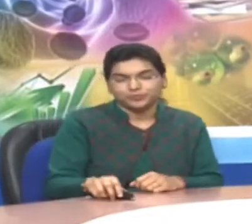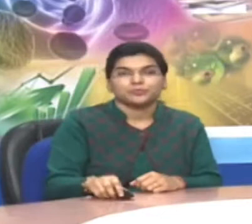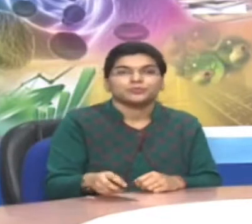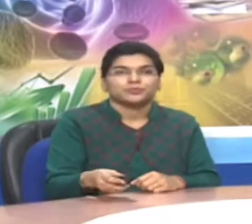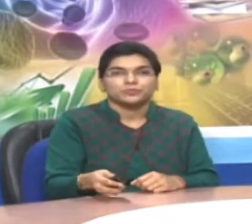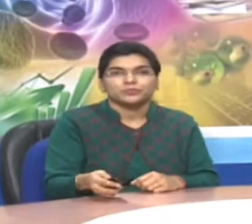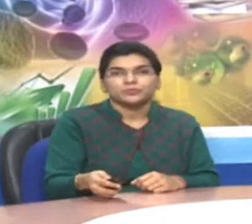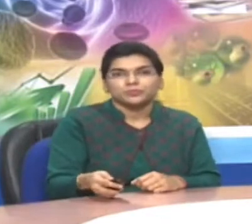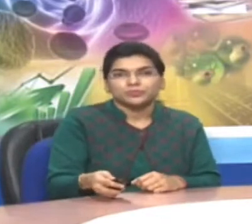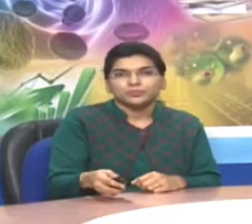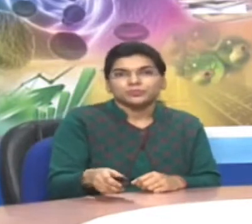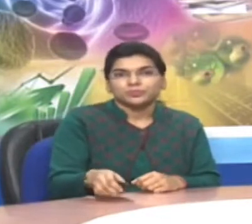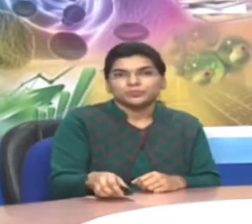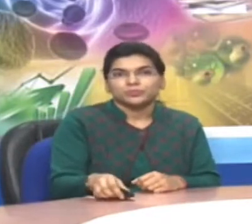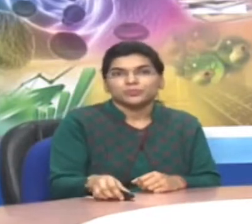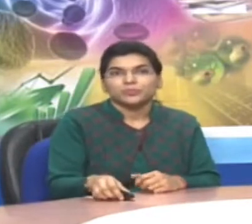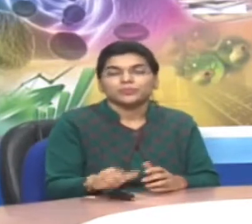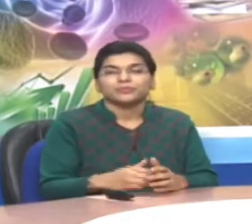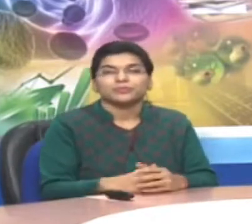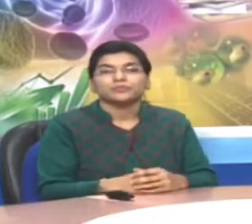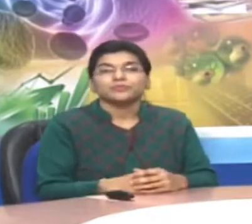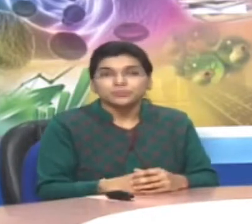Then let's see what happens further.